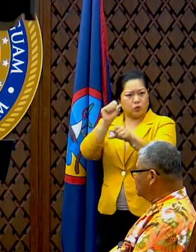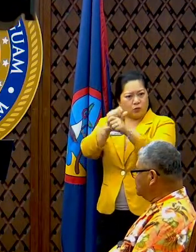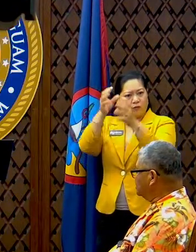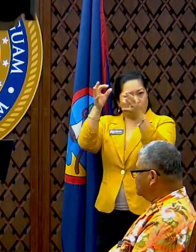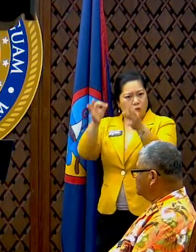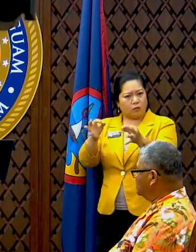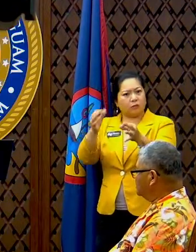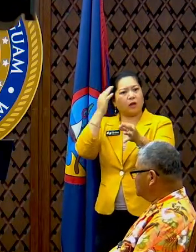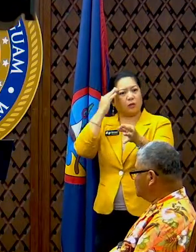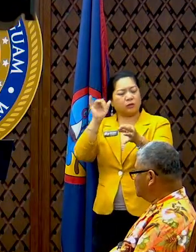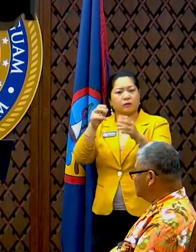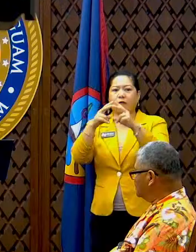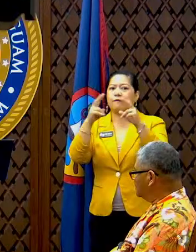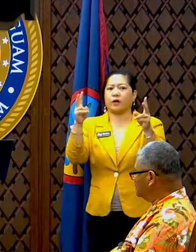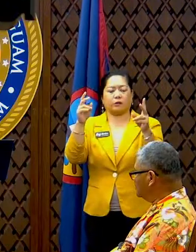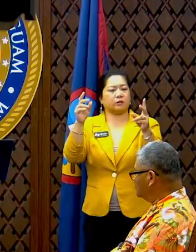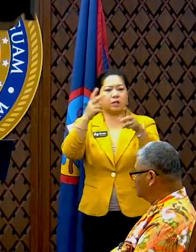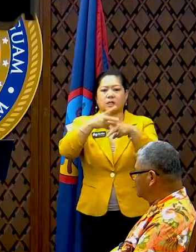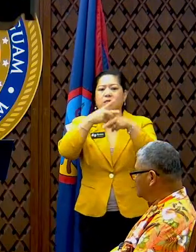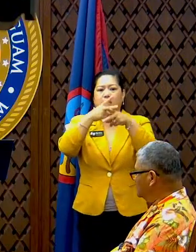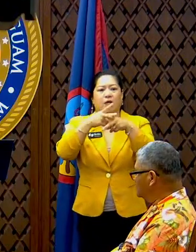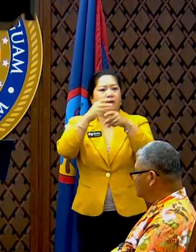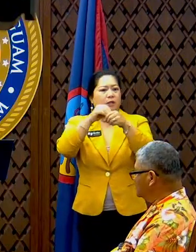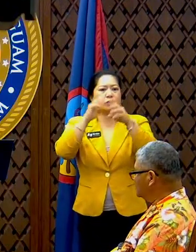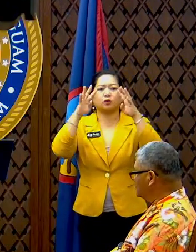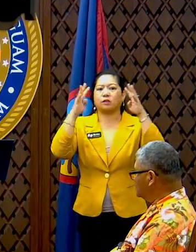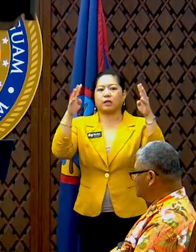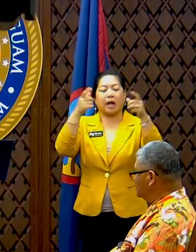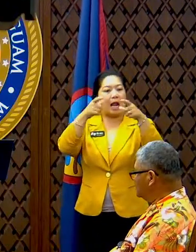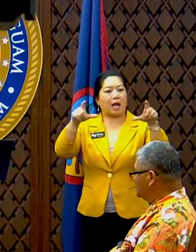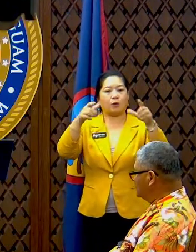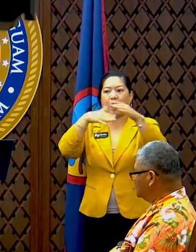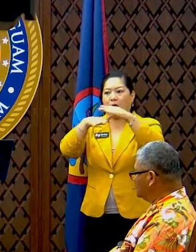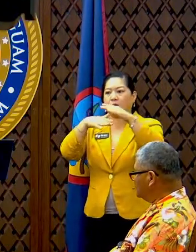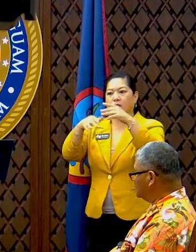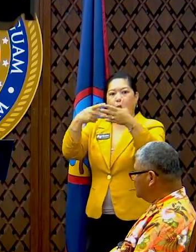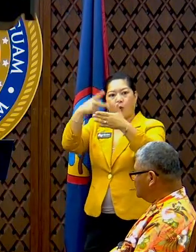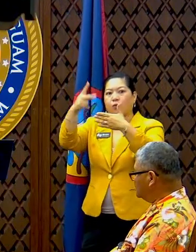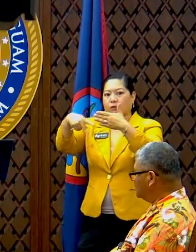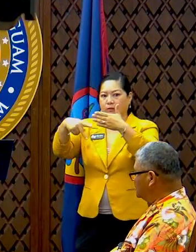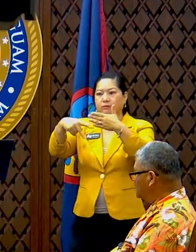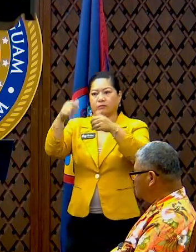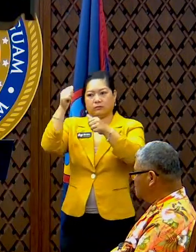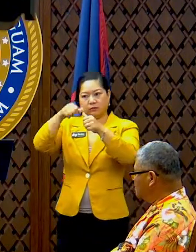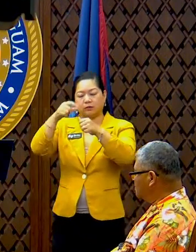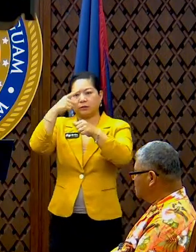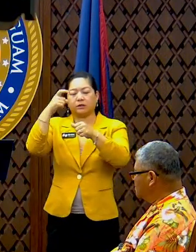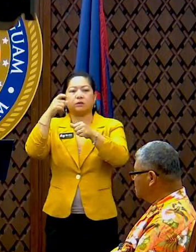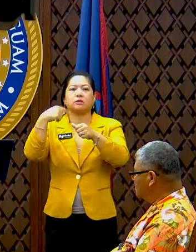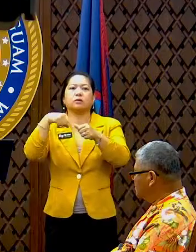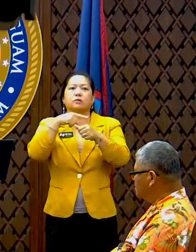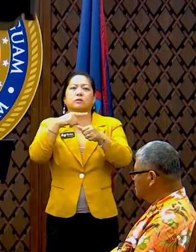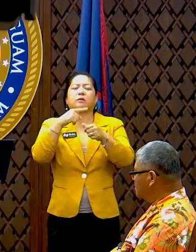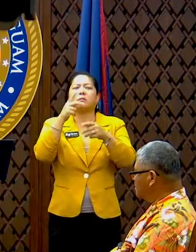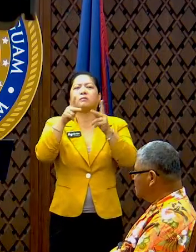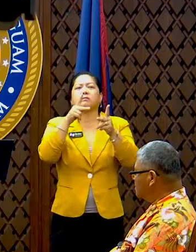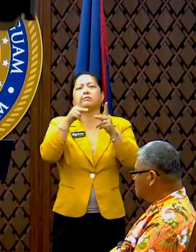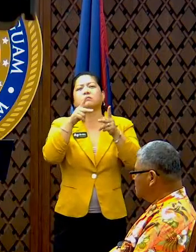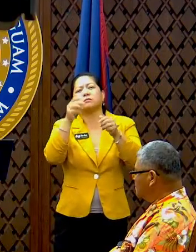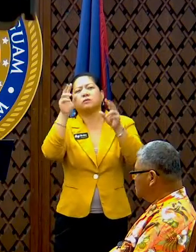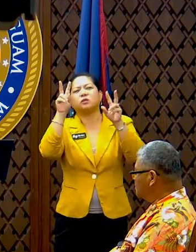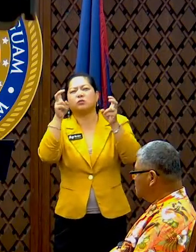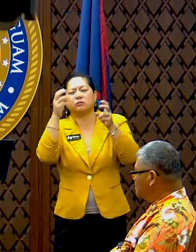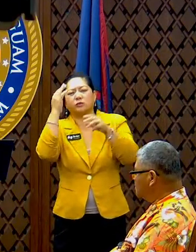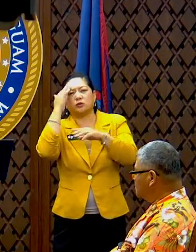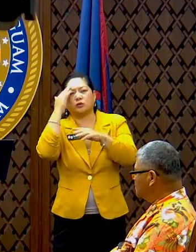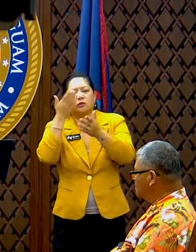I was very, very careful in creating language access programs because people are entitled to